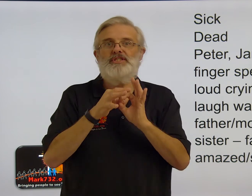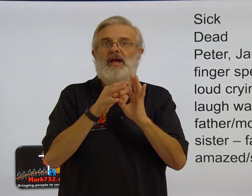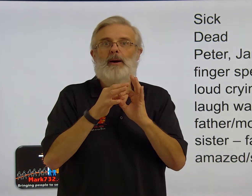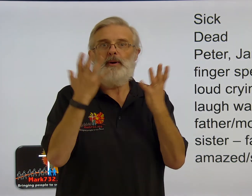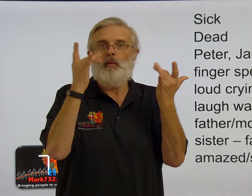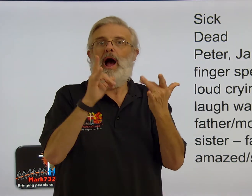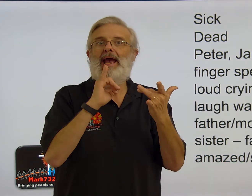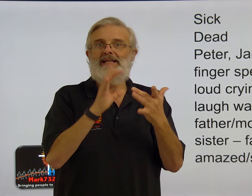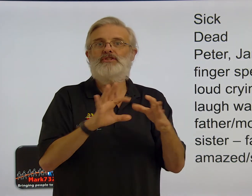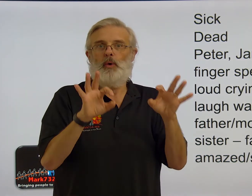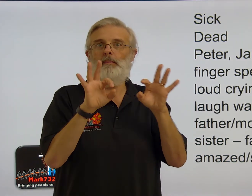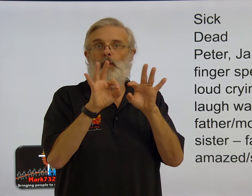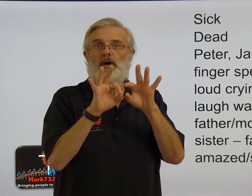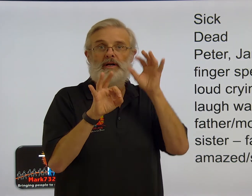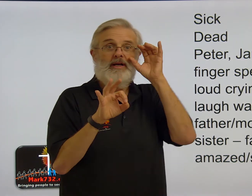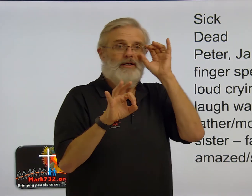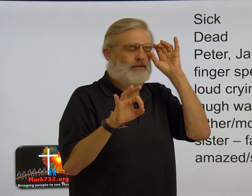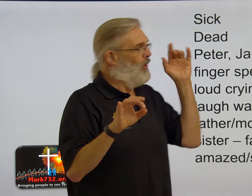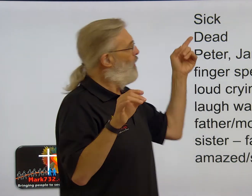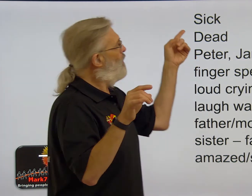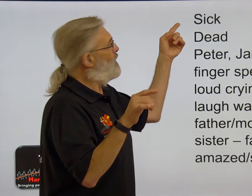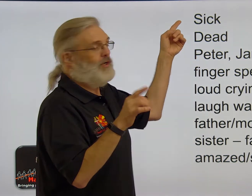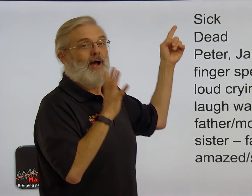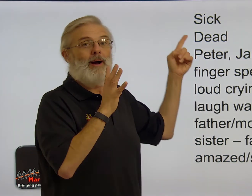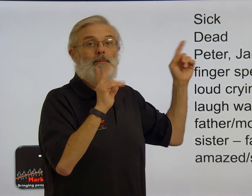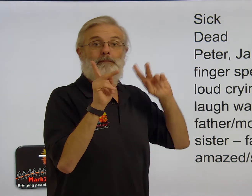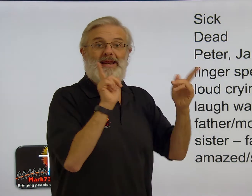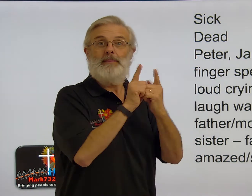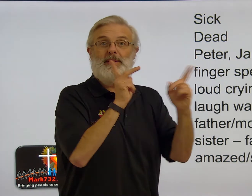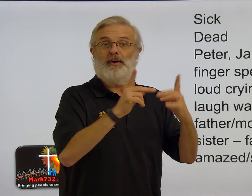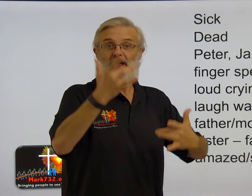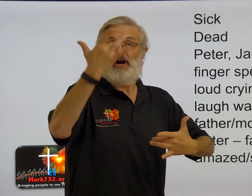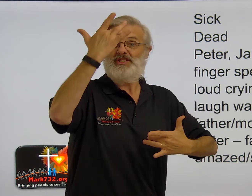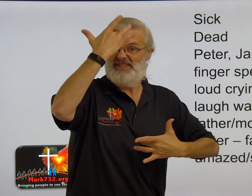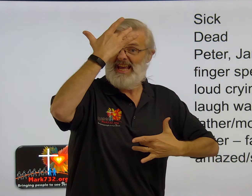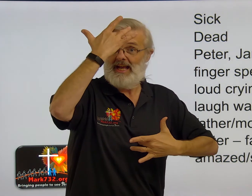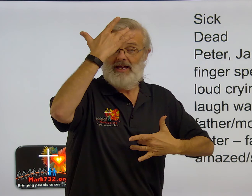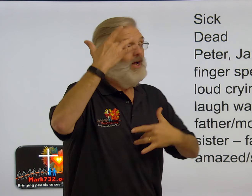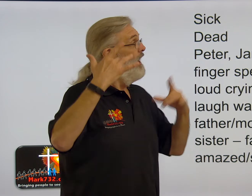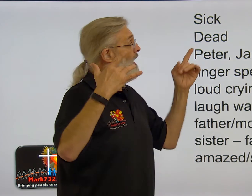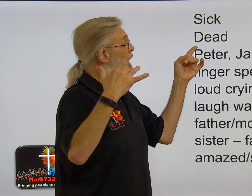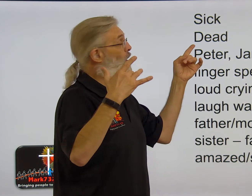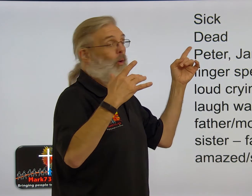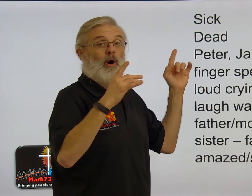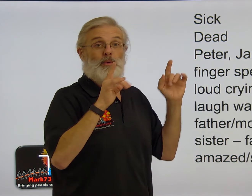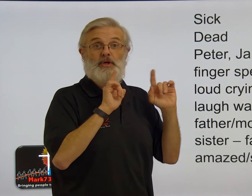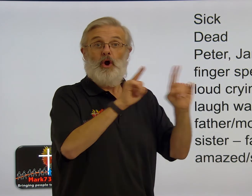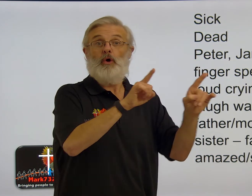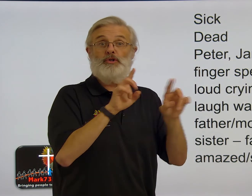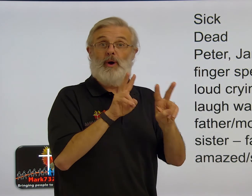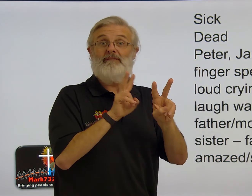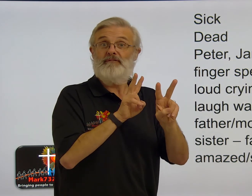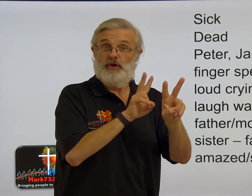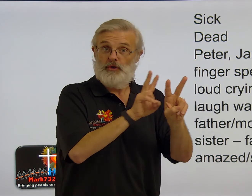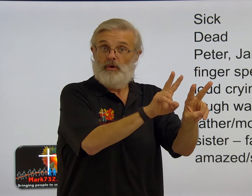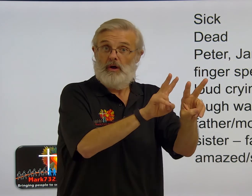and why it's so important. So when you talk about meeting people that are sick, or when you go to a funeral and